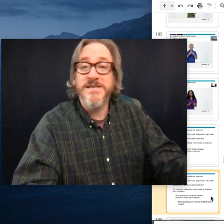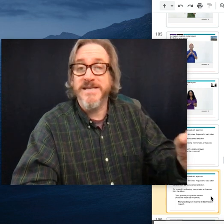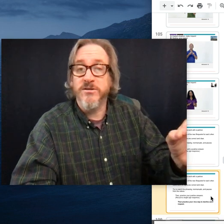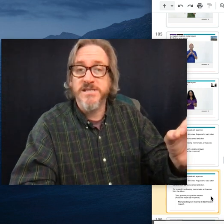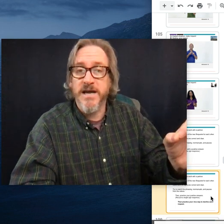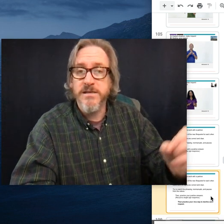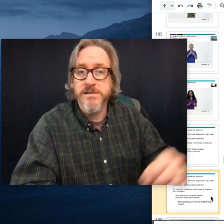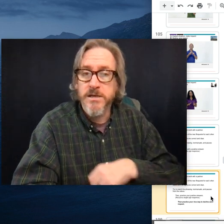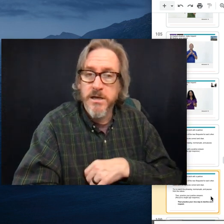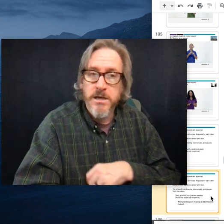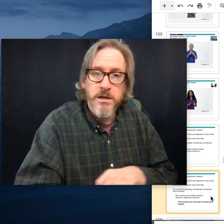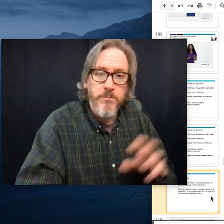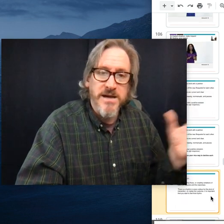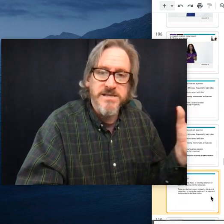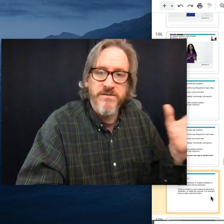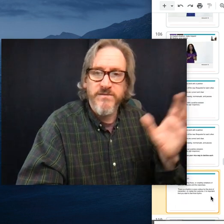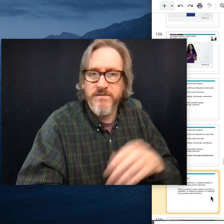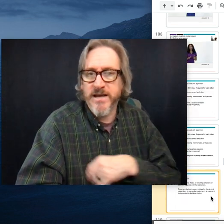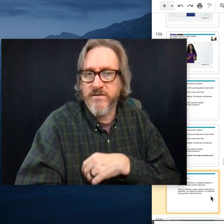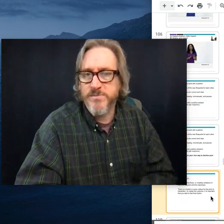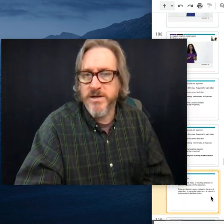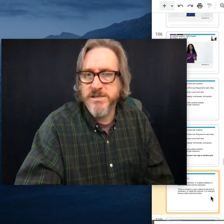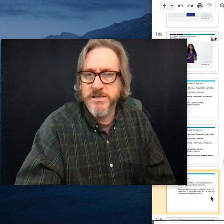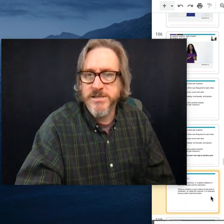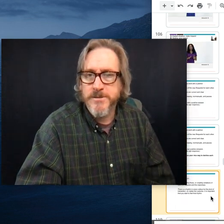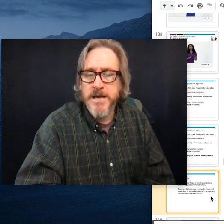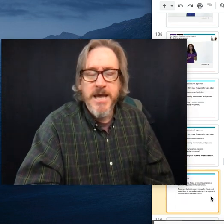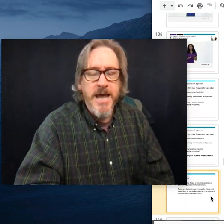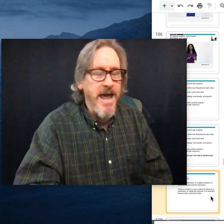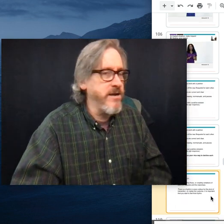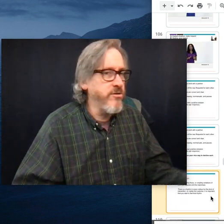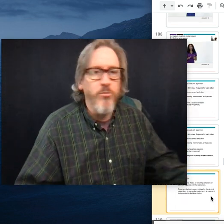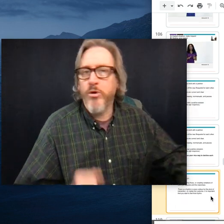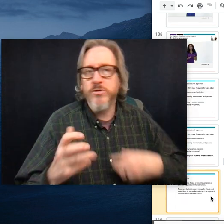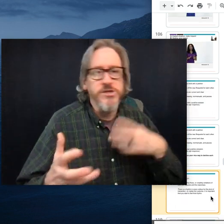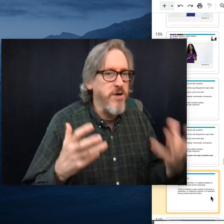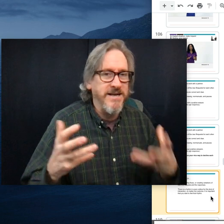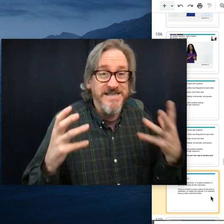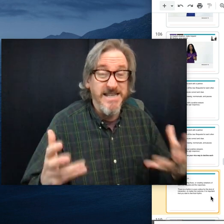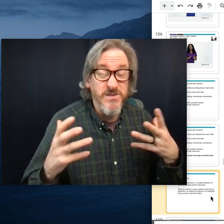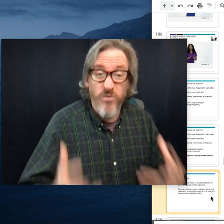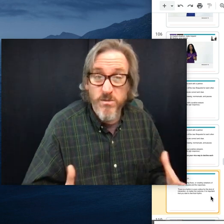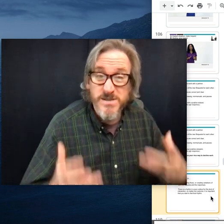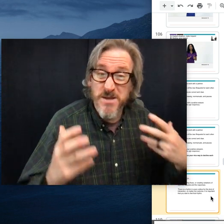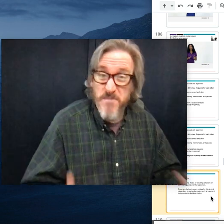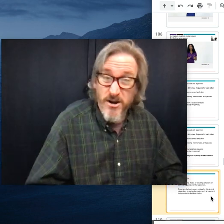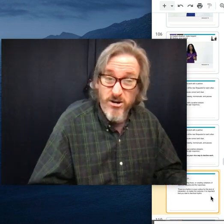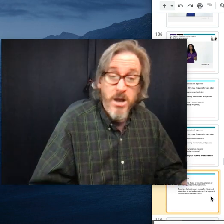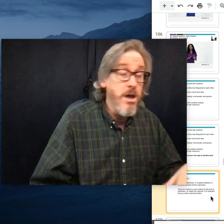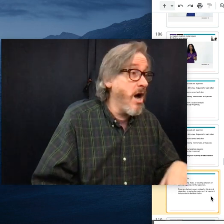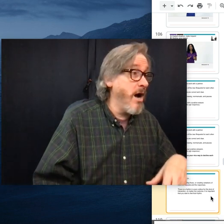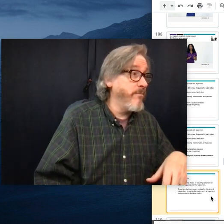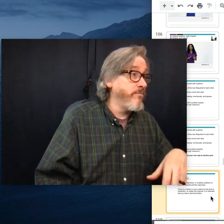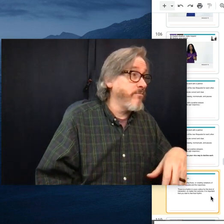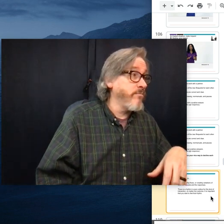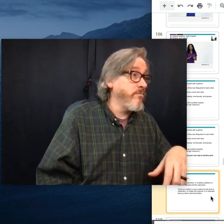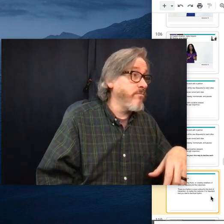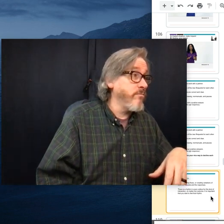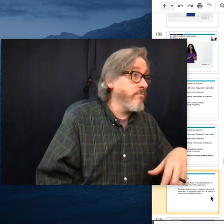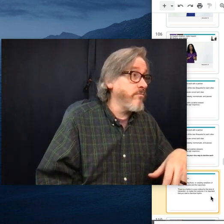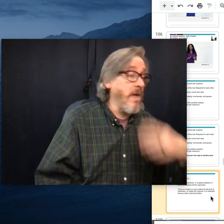And the last one, making a request. Sign for funeral is this. And it's the 2 rows